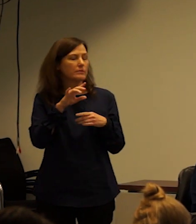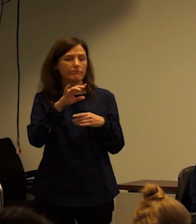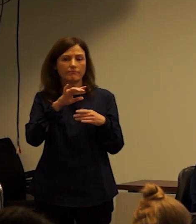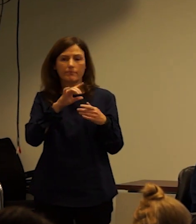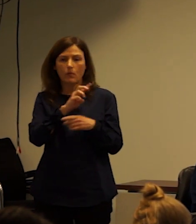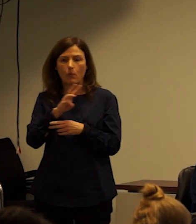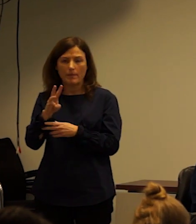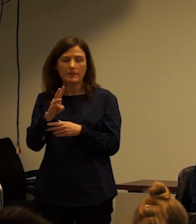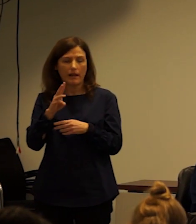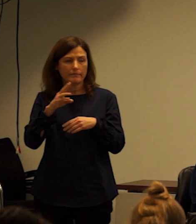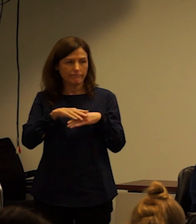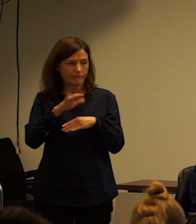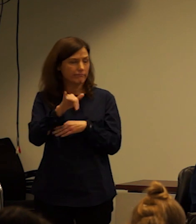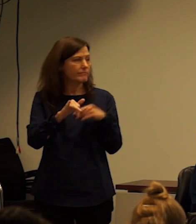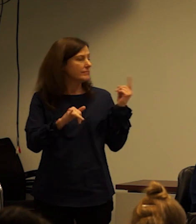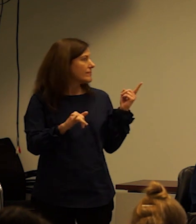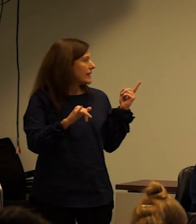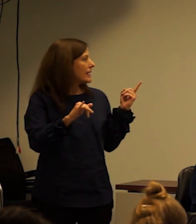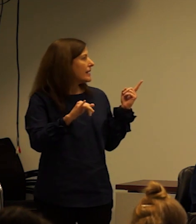MSEMA.org,